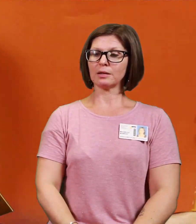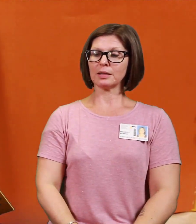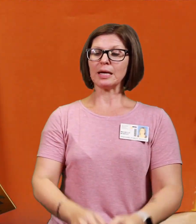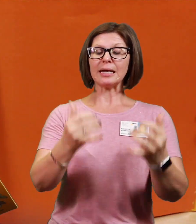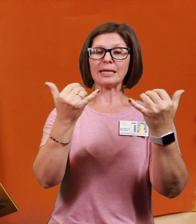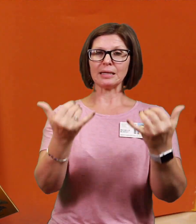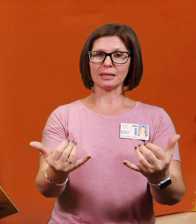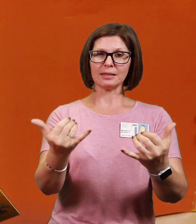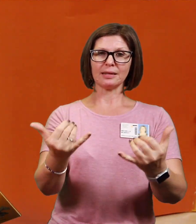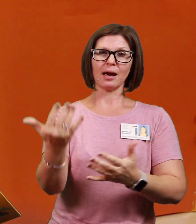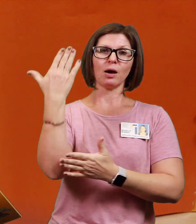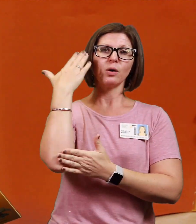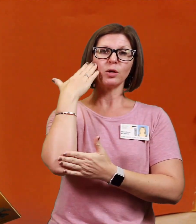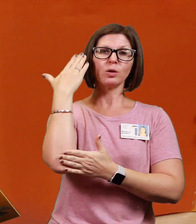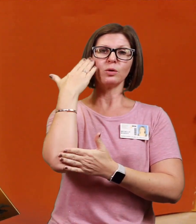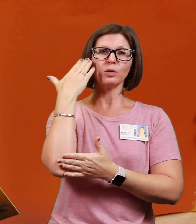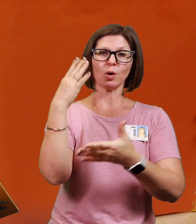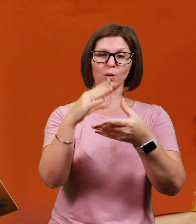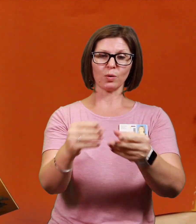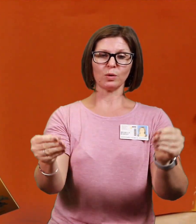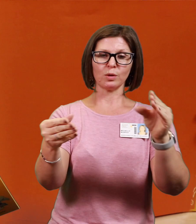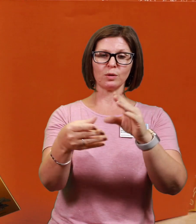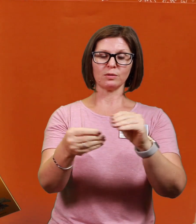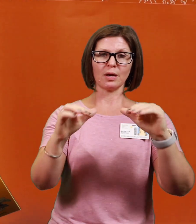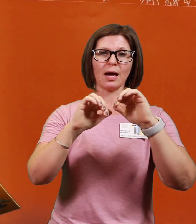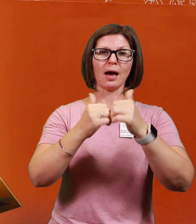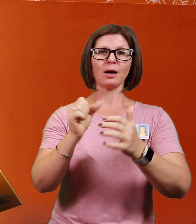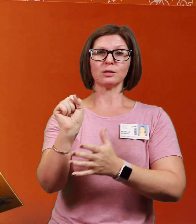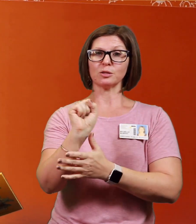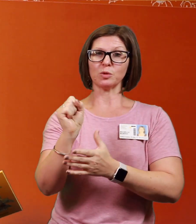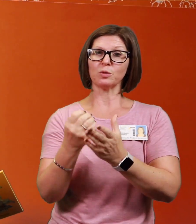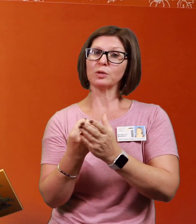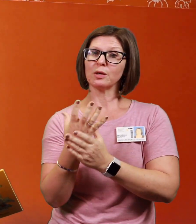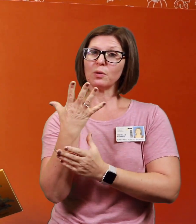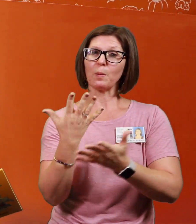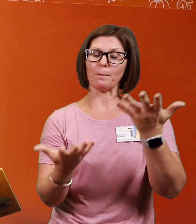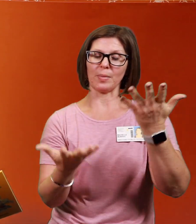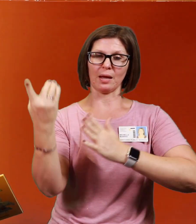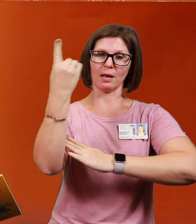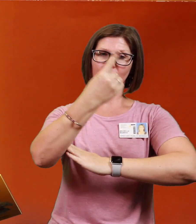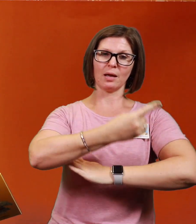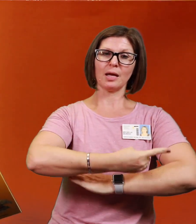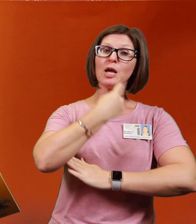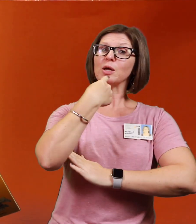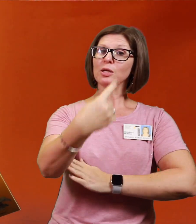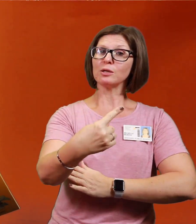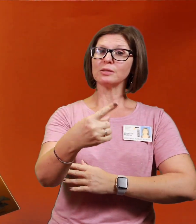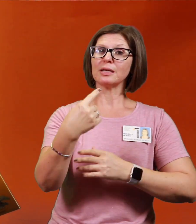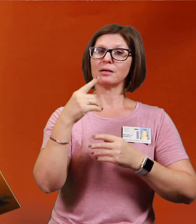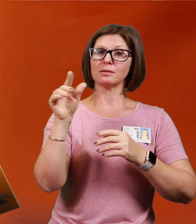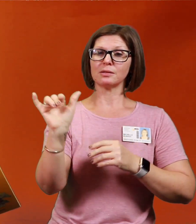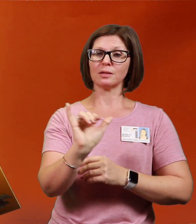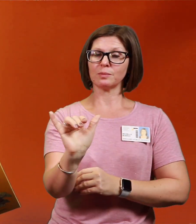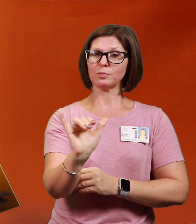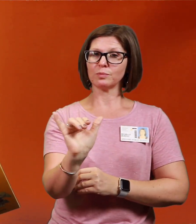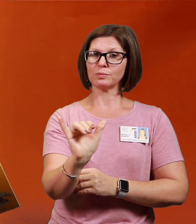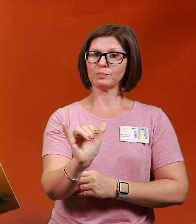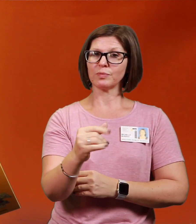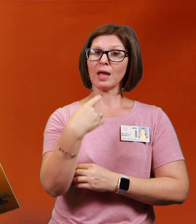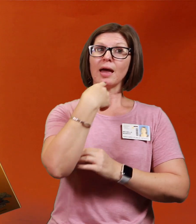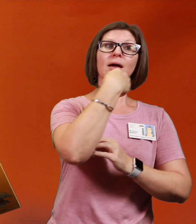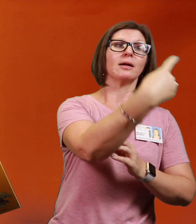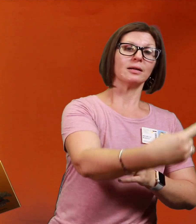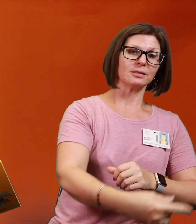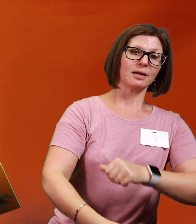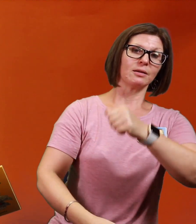Now you know the story of how Spookley grew. Maybe someday you'll tell someone too. And they'll go